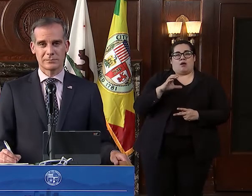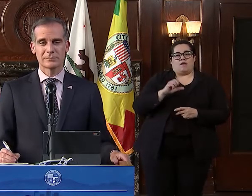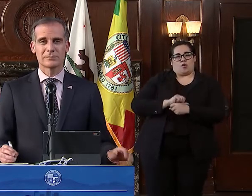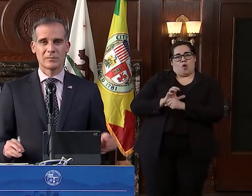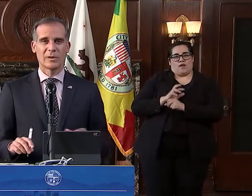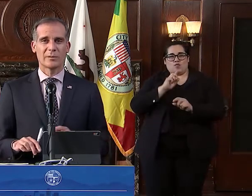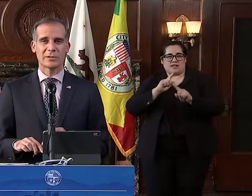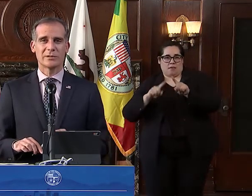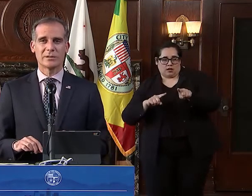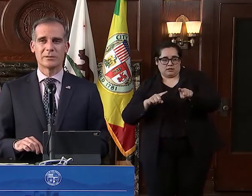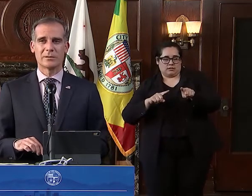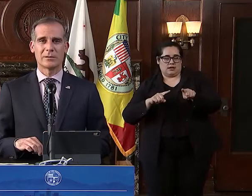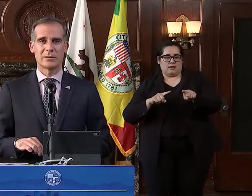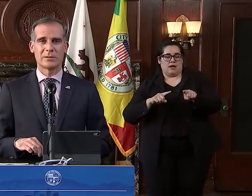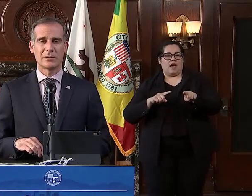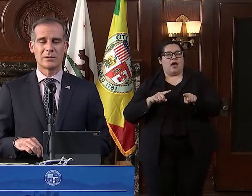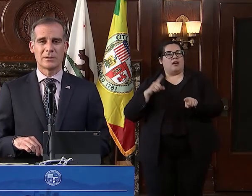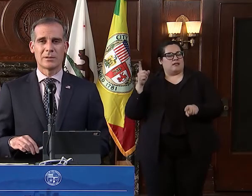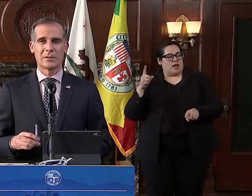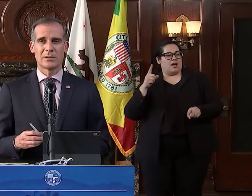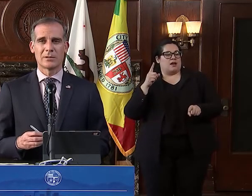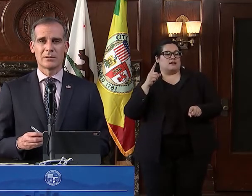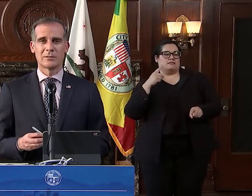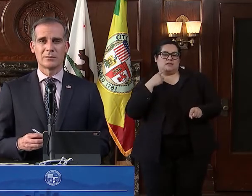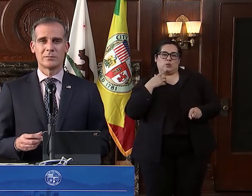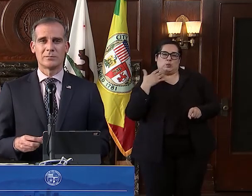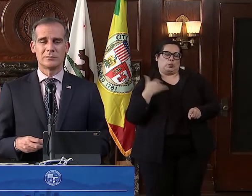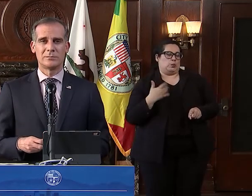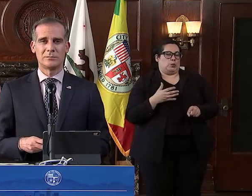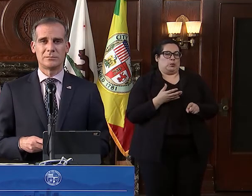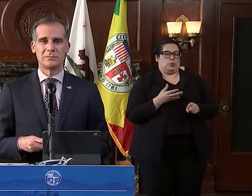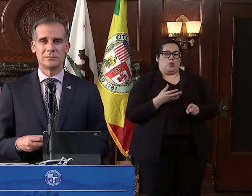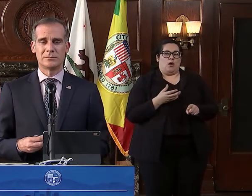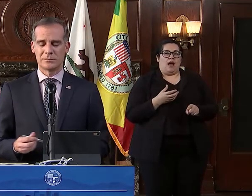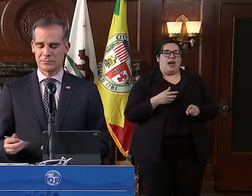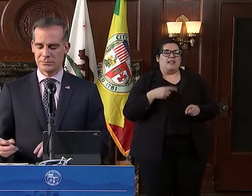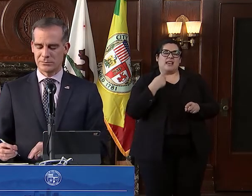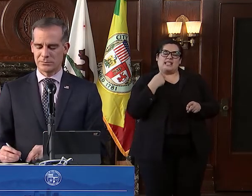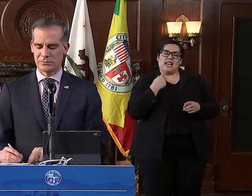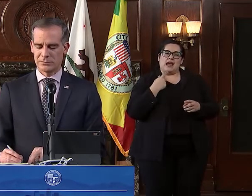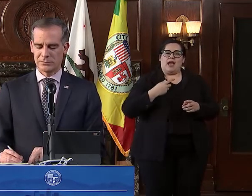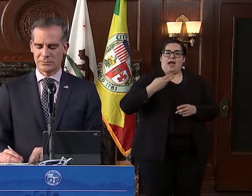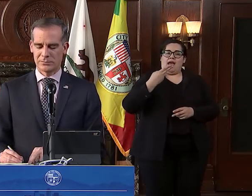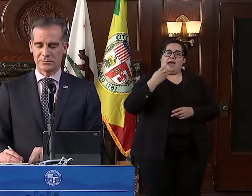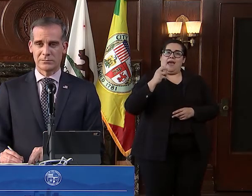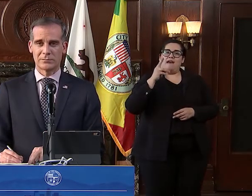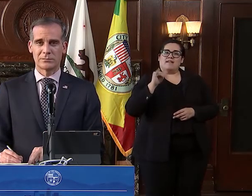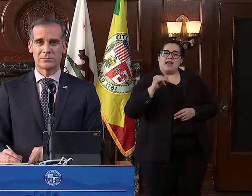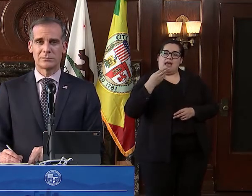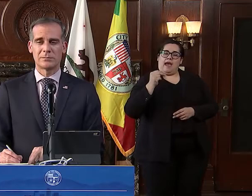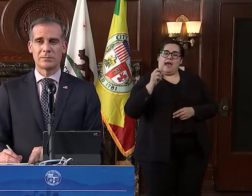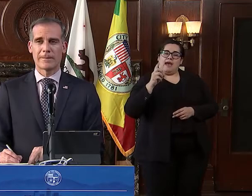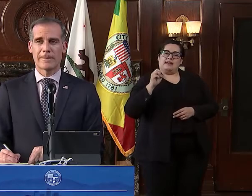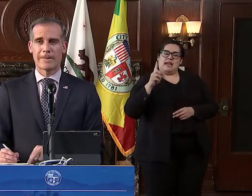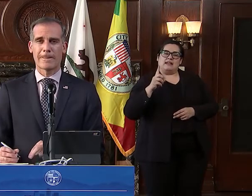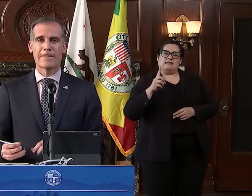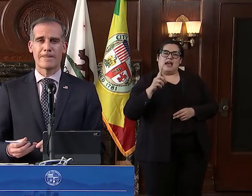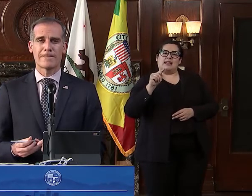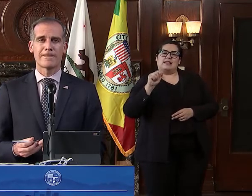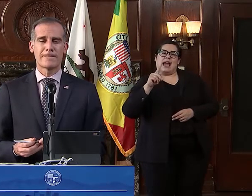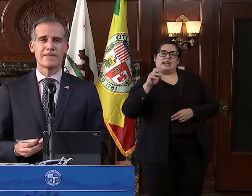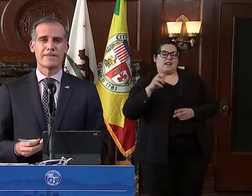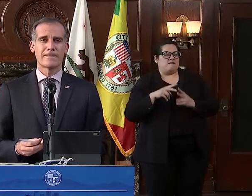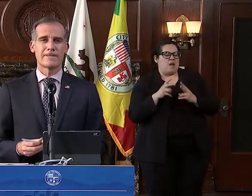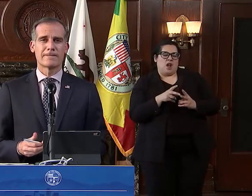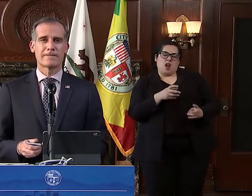response. They claim that heavy-handed tactics, I think, was the word that was used, and they seem to be a little baffled as